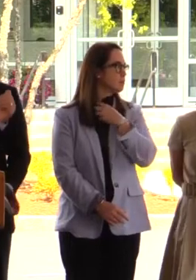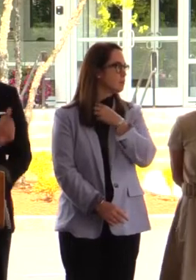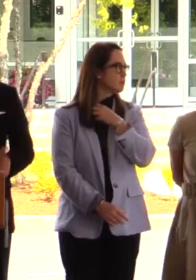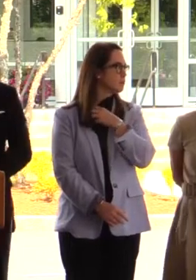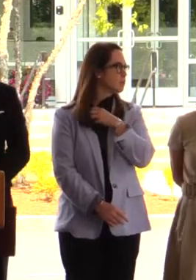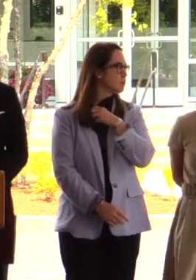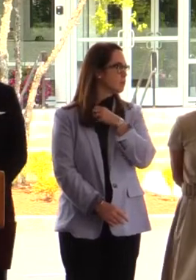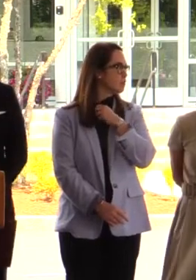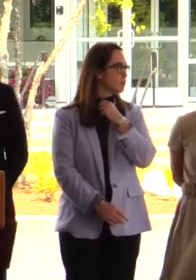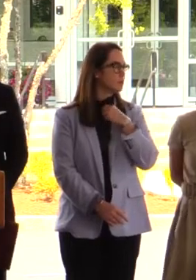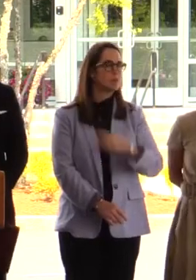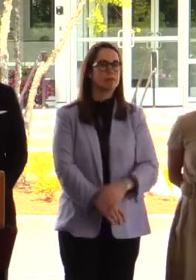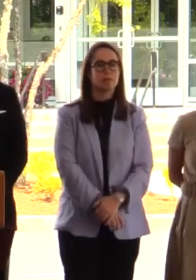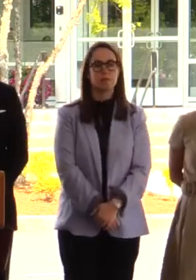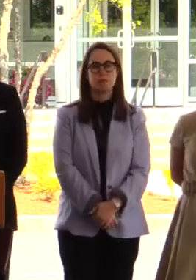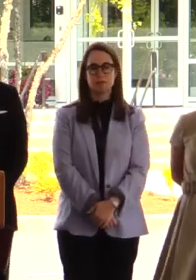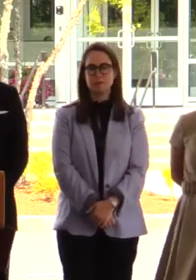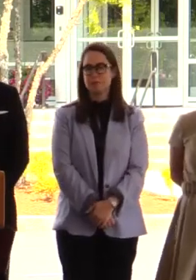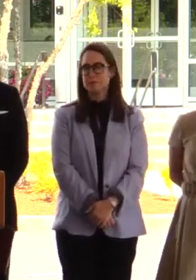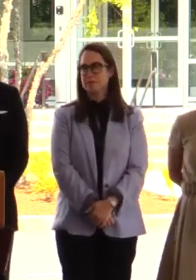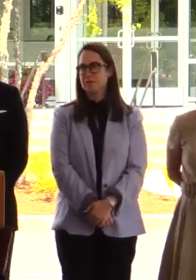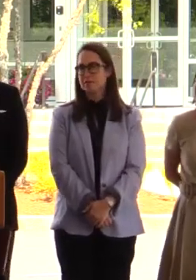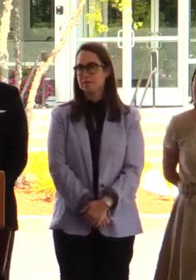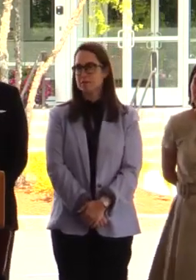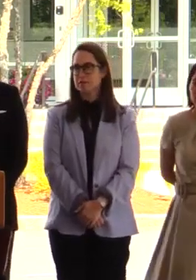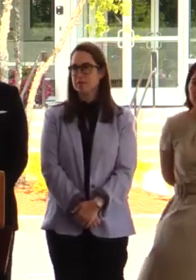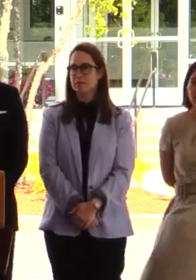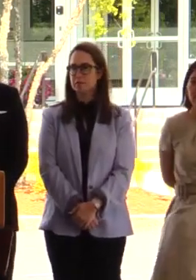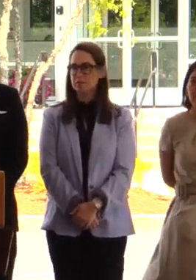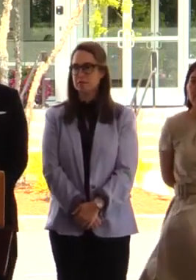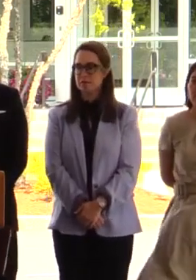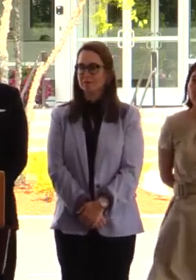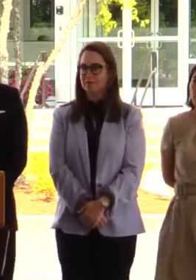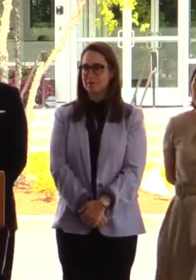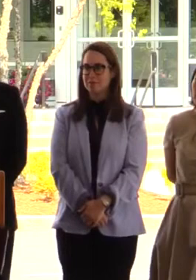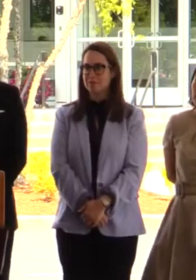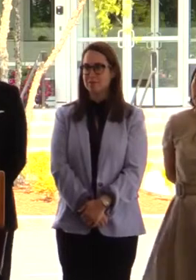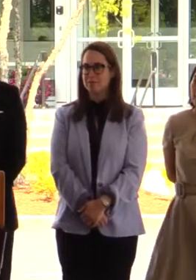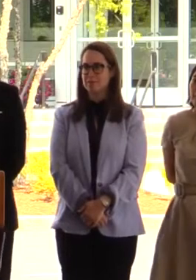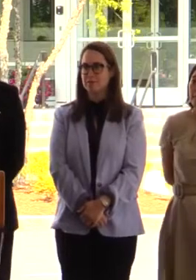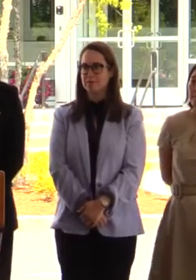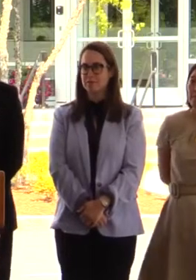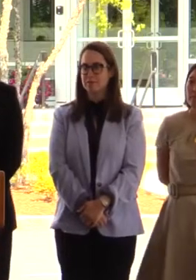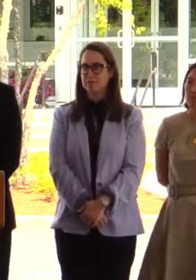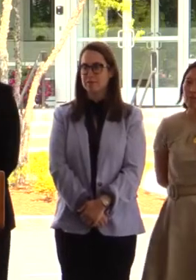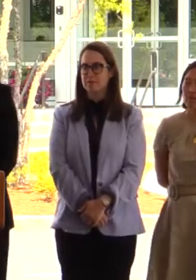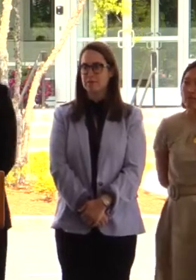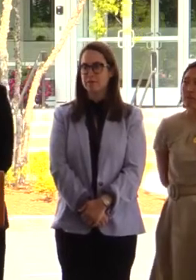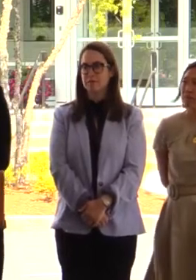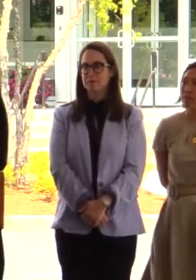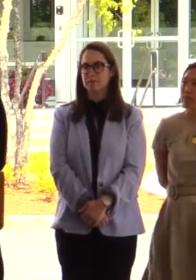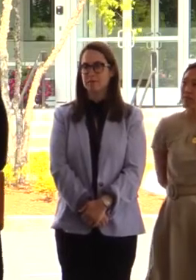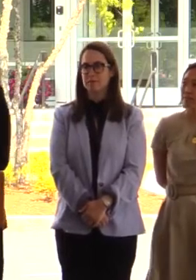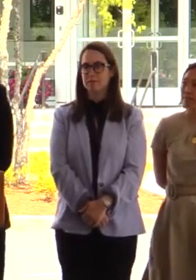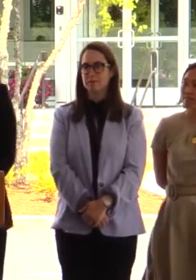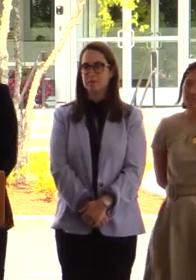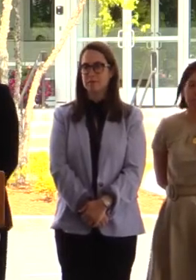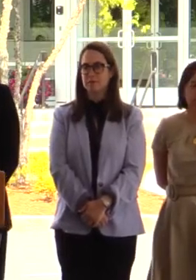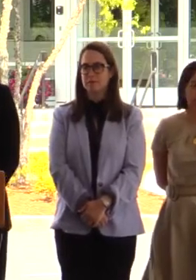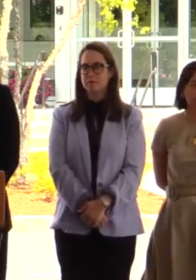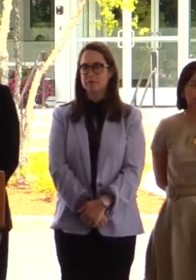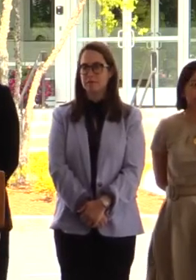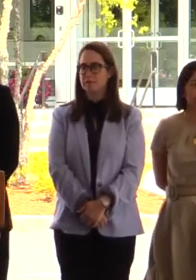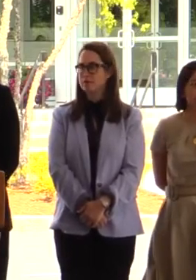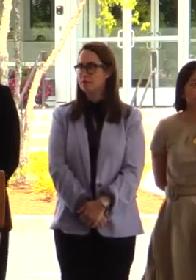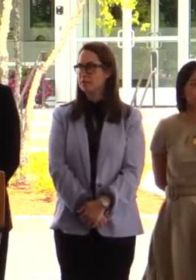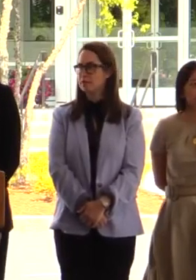This is where a lot of the COVID-19 vaccines, those have been made, and very proud of our team. We are honored to host today Governor